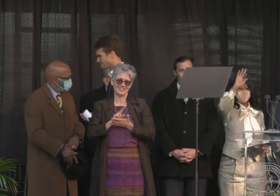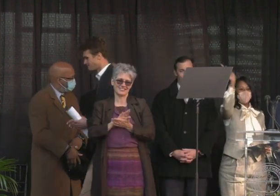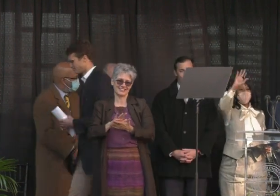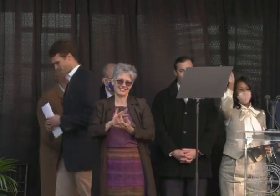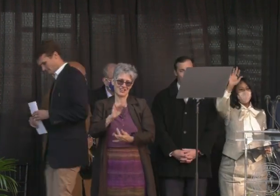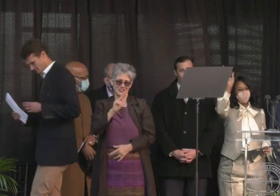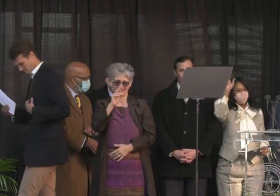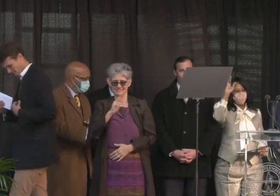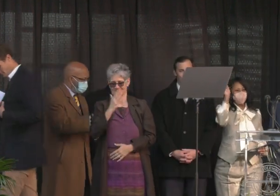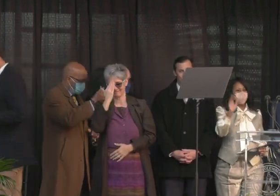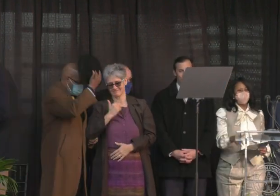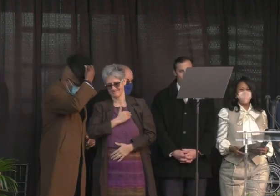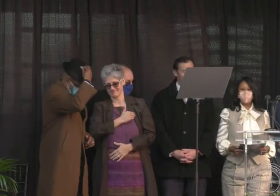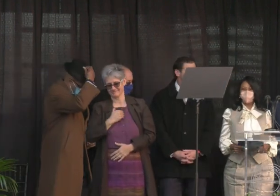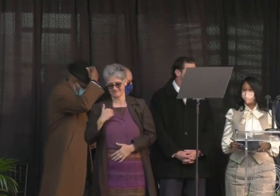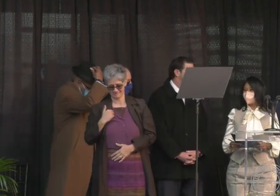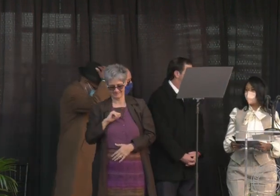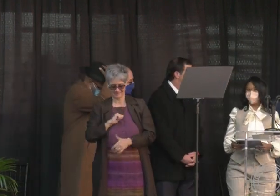Thank you all.